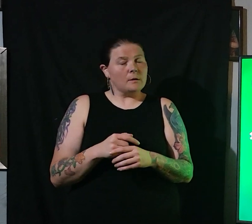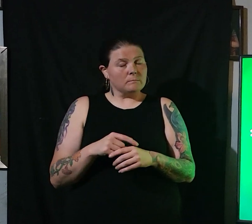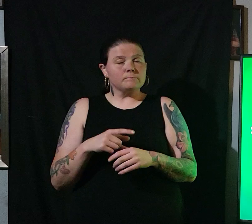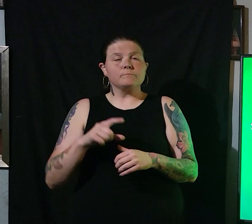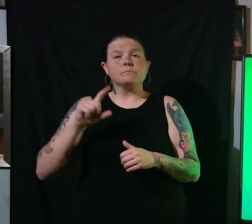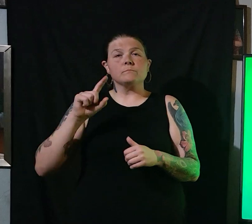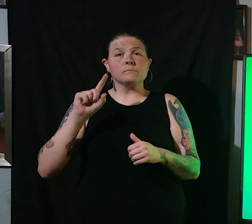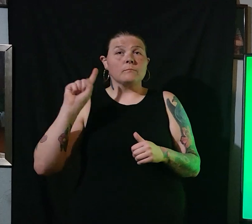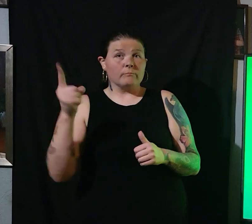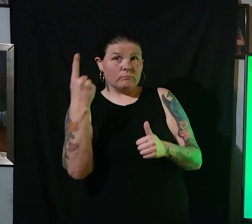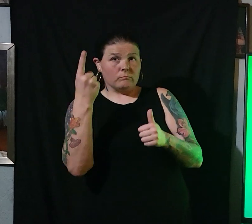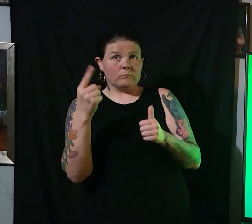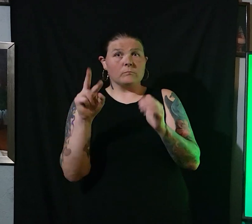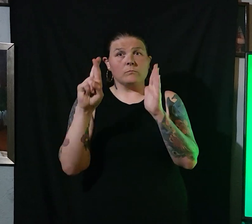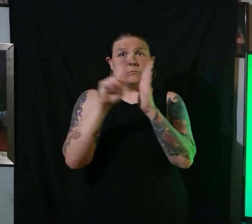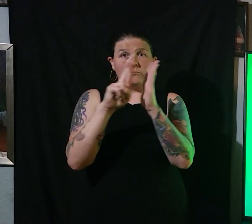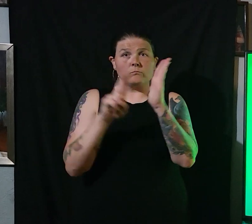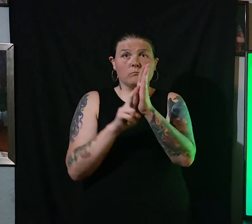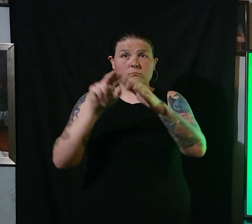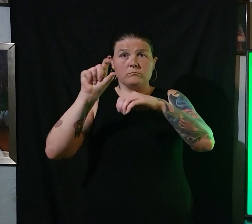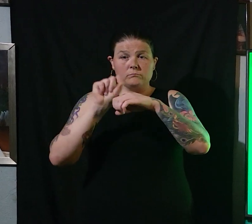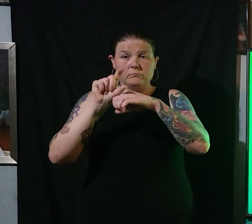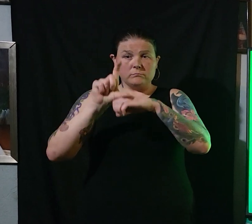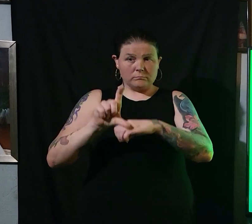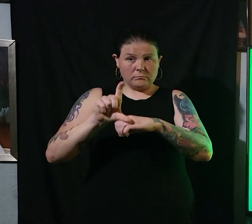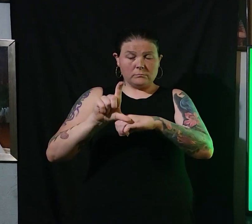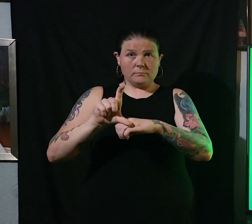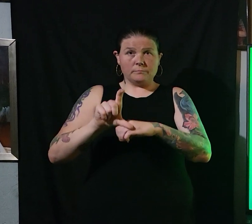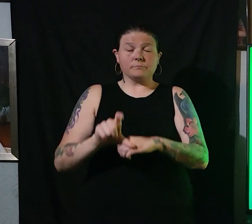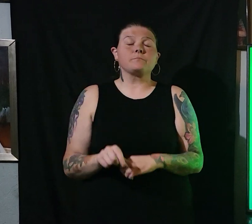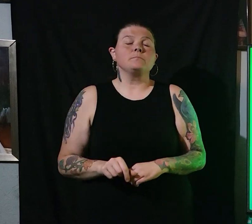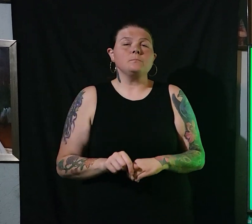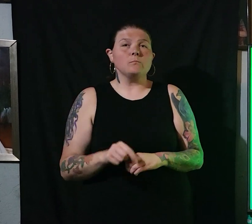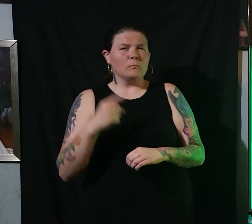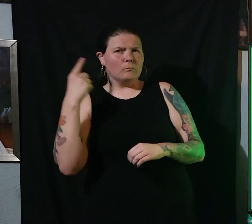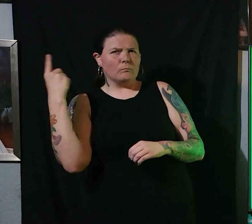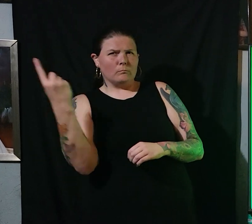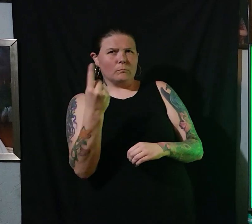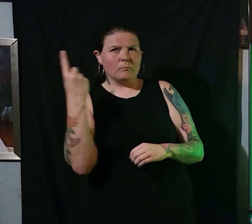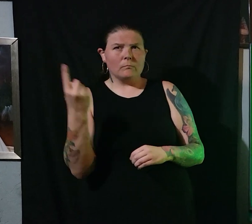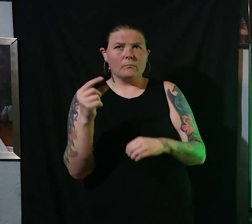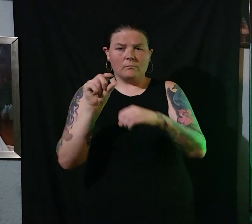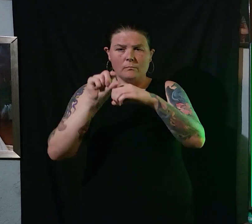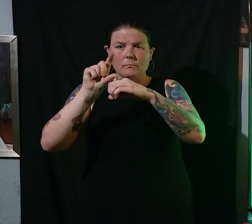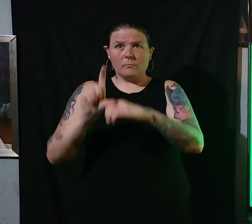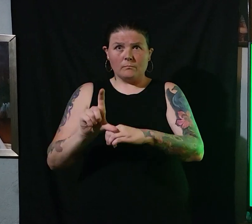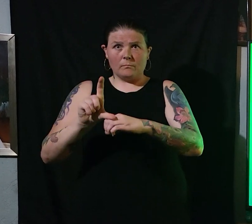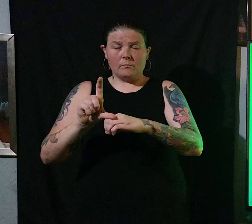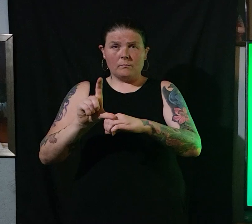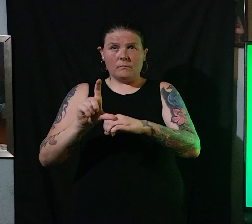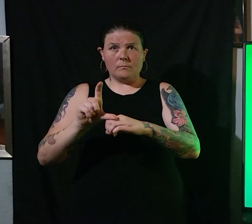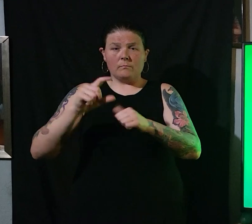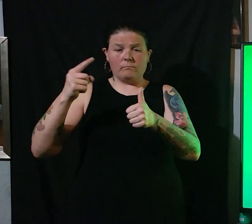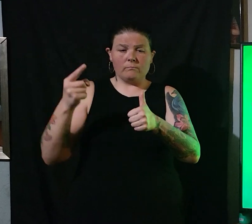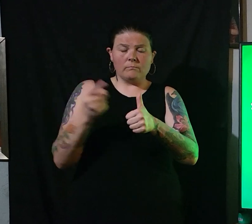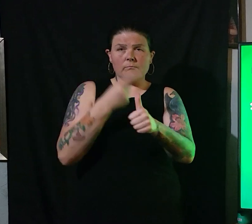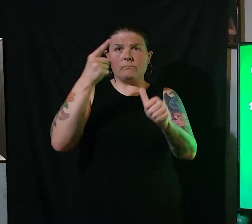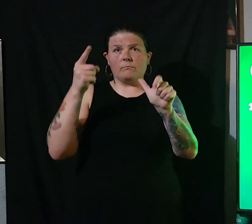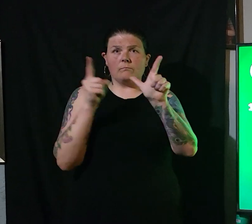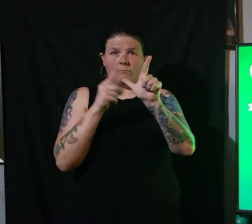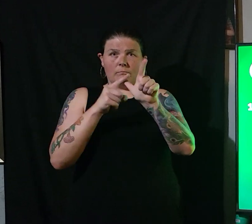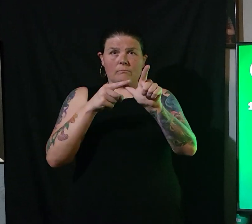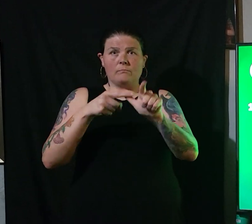Alright, so the first capitalization rule is this. Always capitalize the